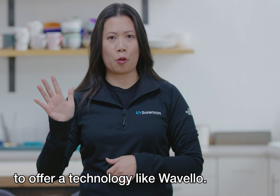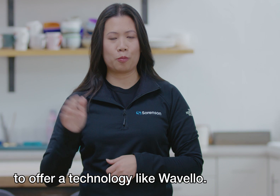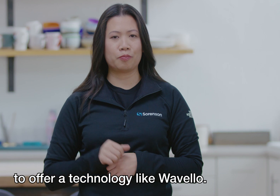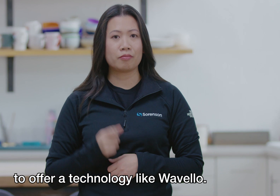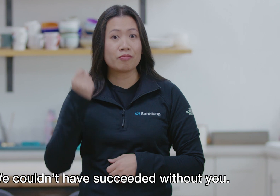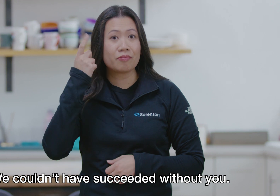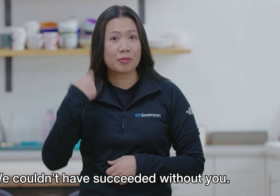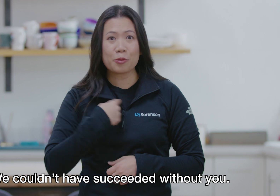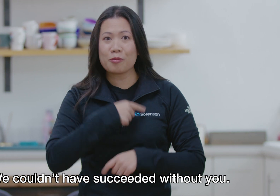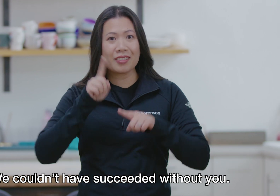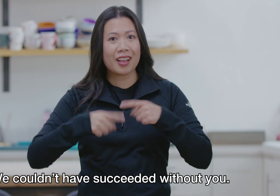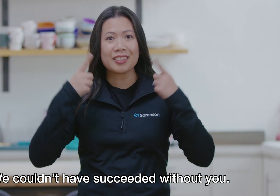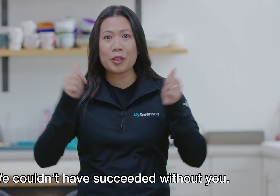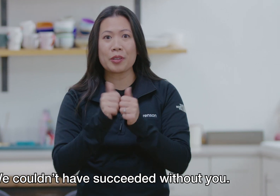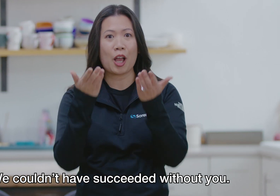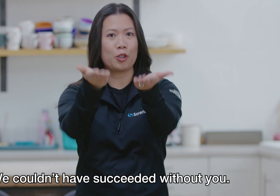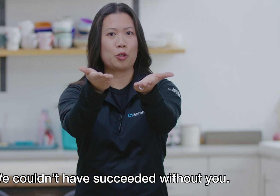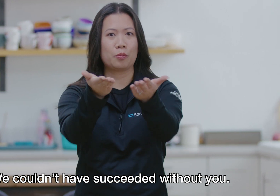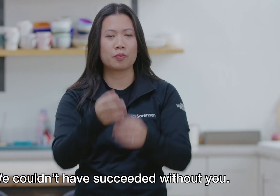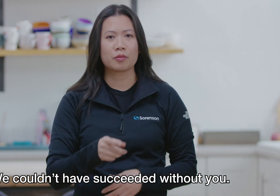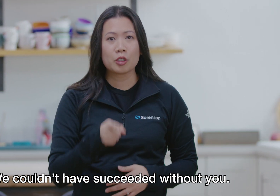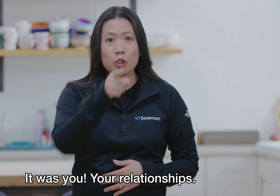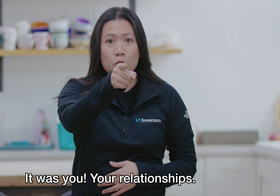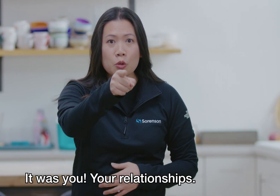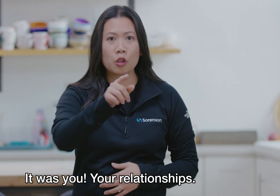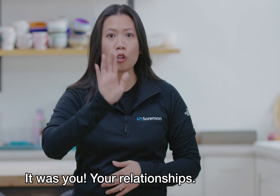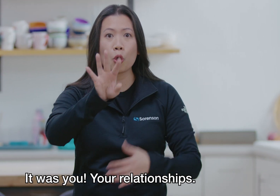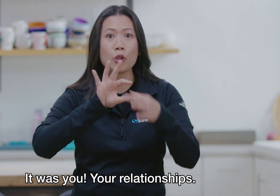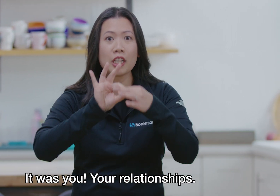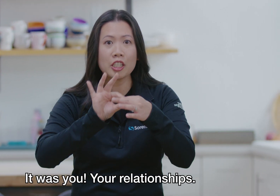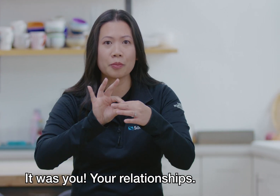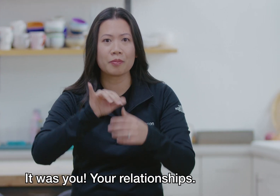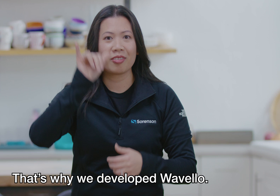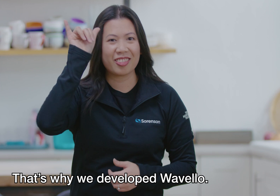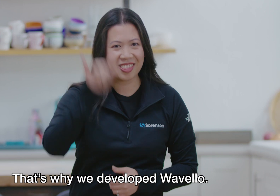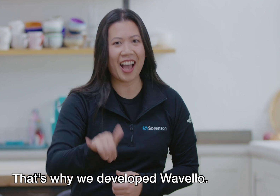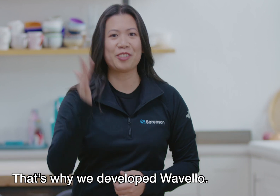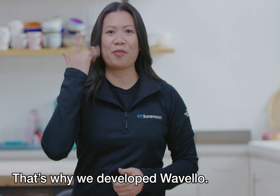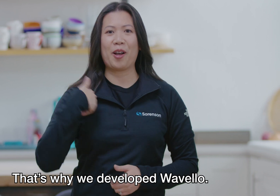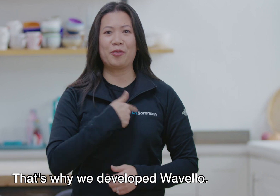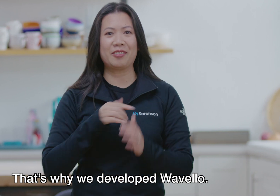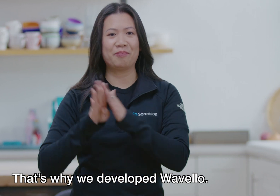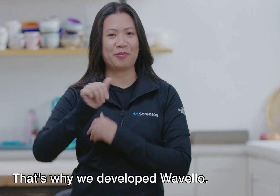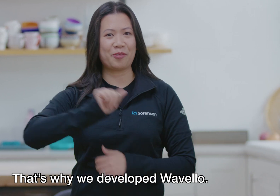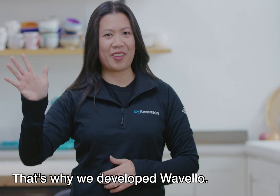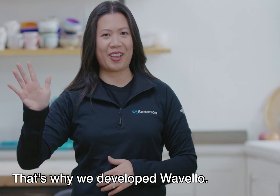like Wavelo. We couldn't have succeeded without you. It was you, your relationships. That's why we developed